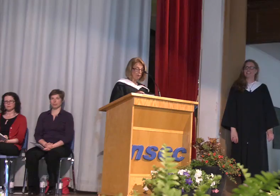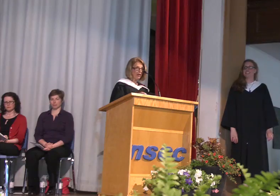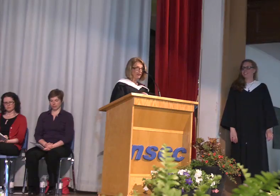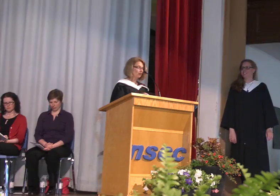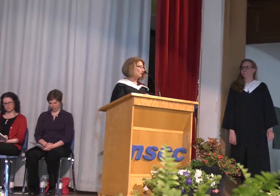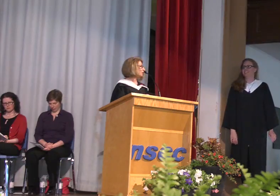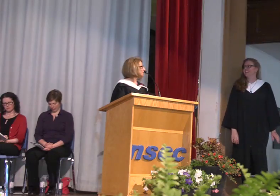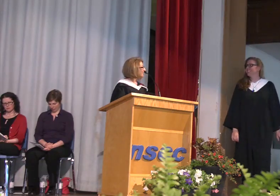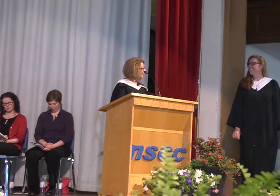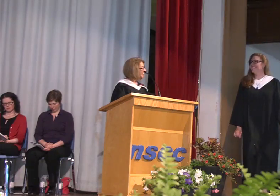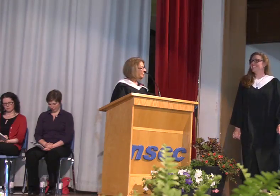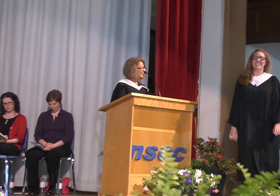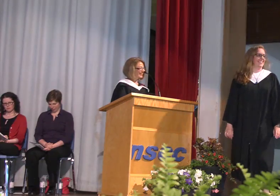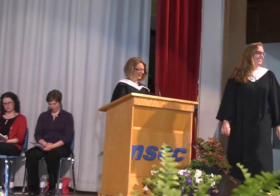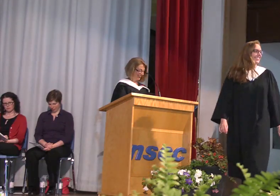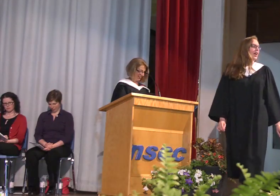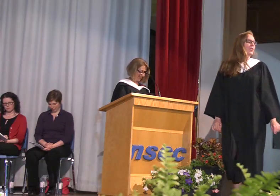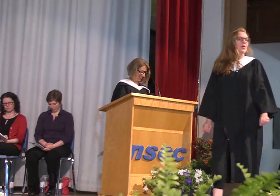AJ Pinch.